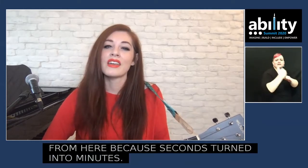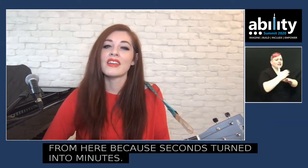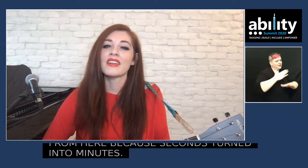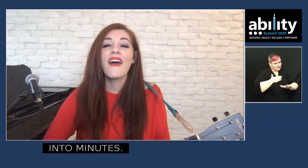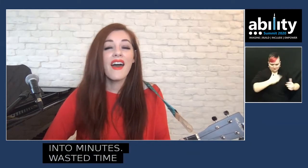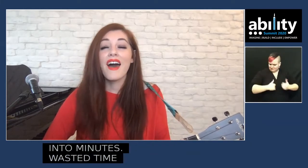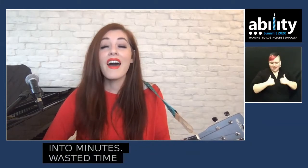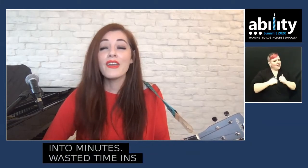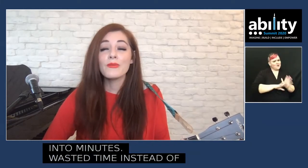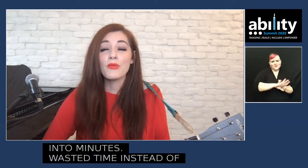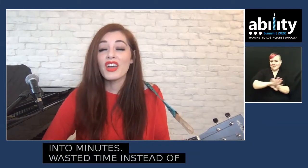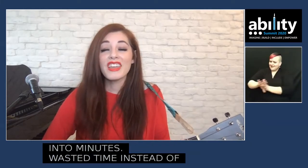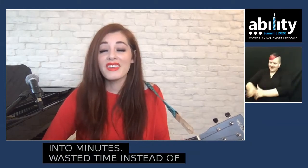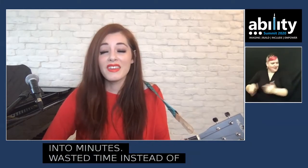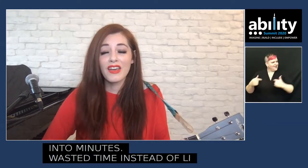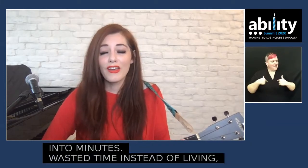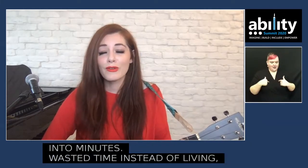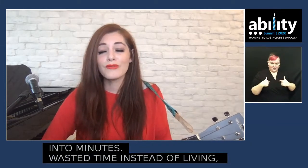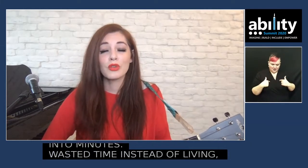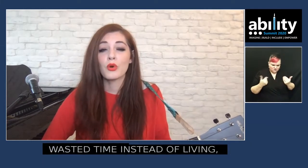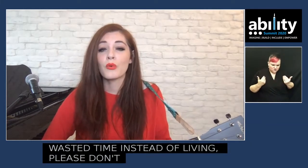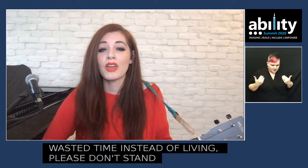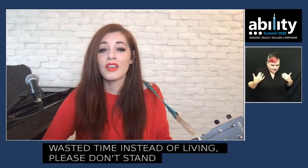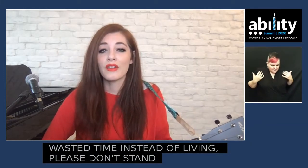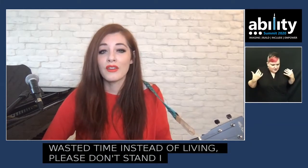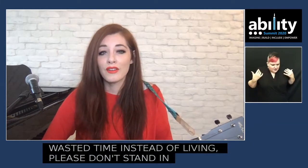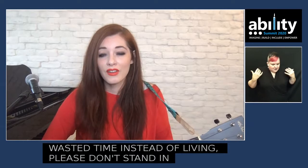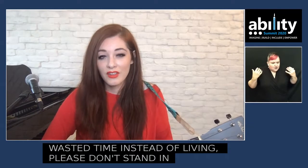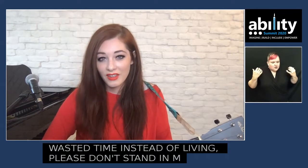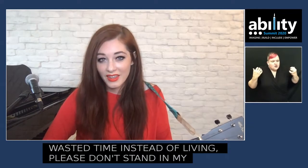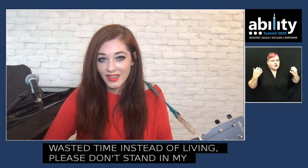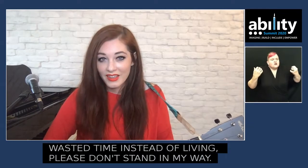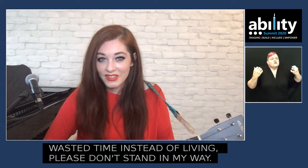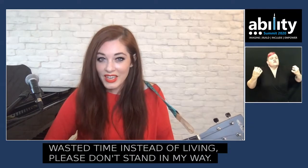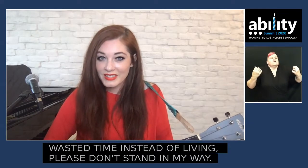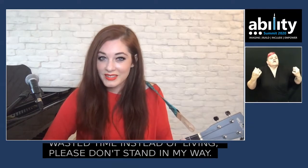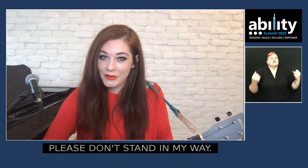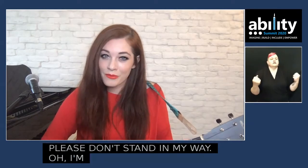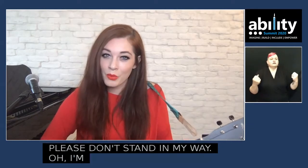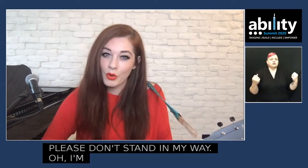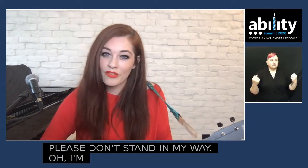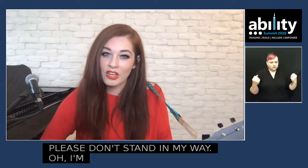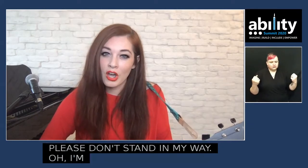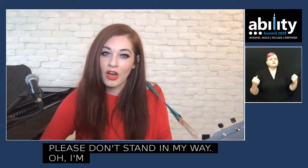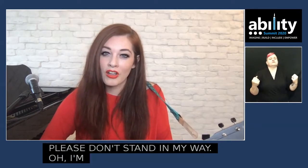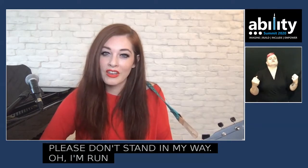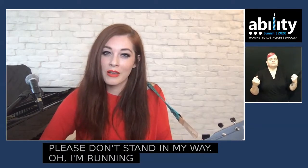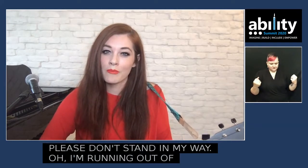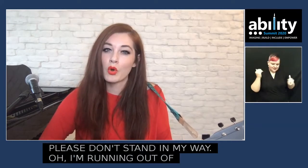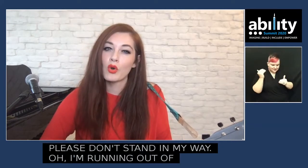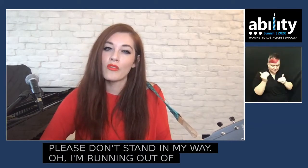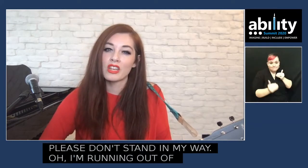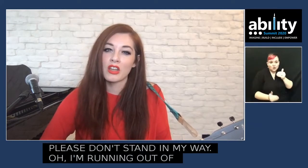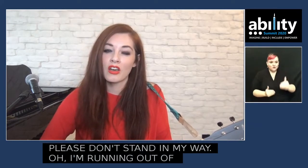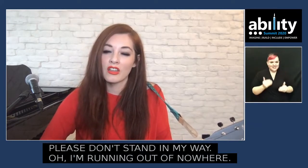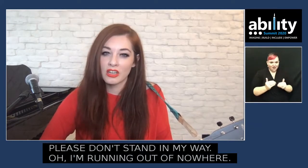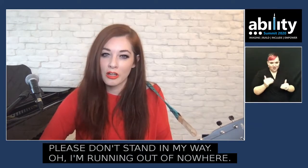my way. I am running out of nowhere. Yes, I'm moving on,